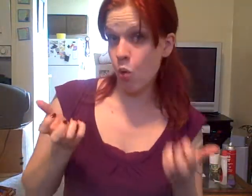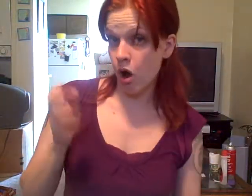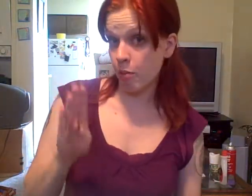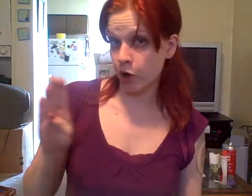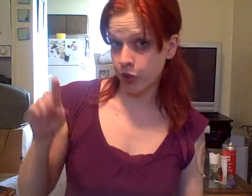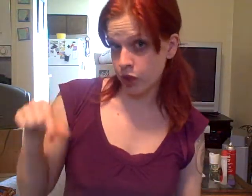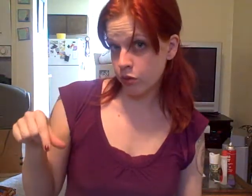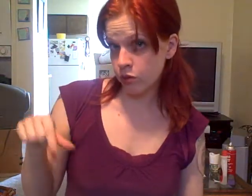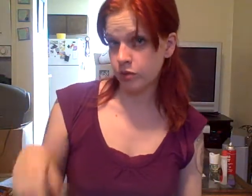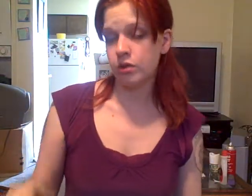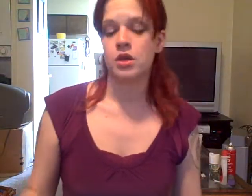want barbecue.